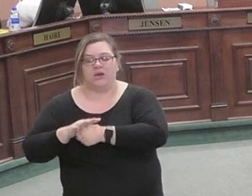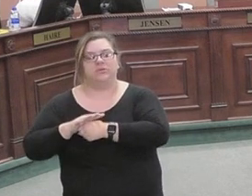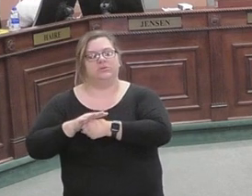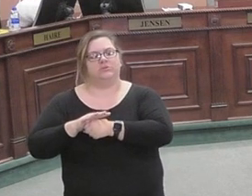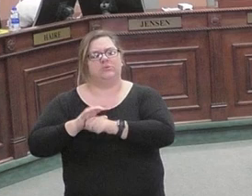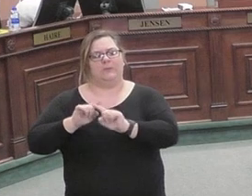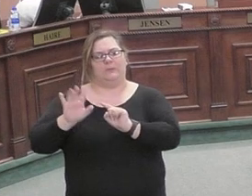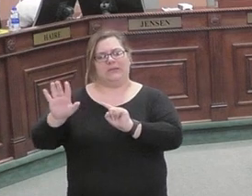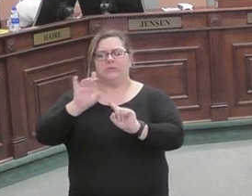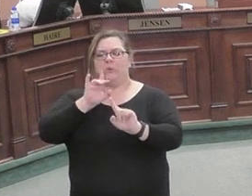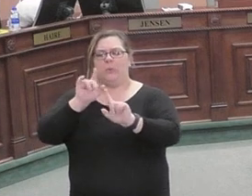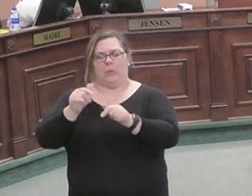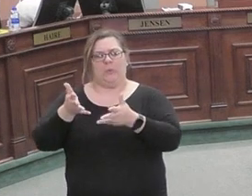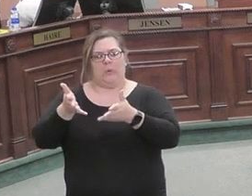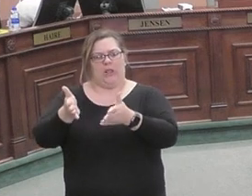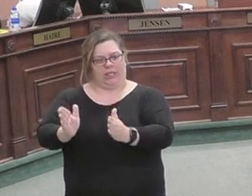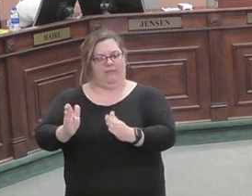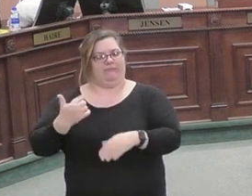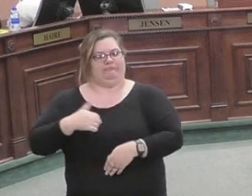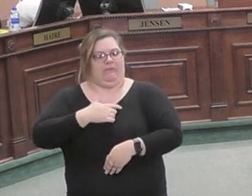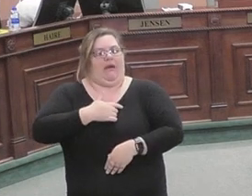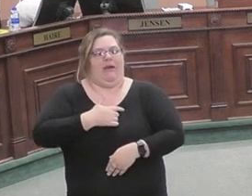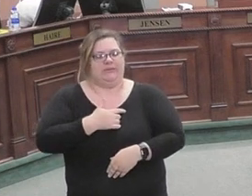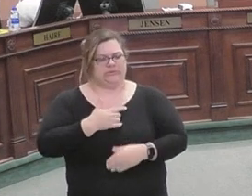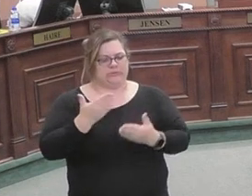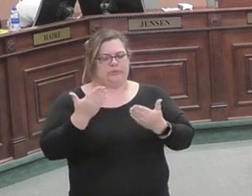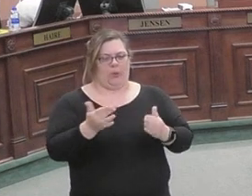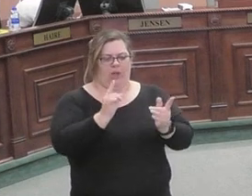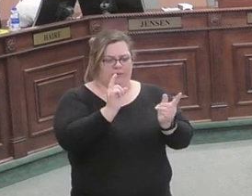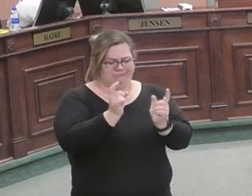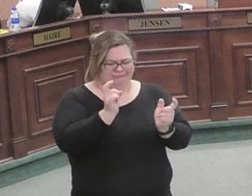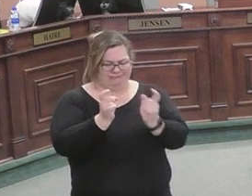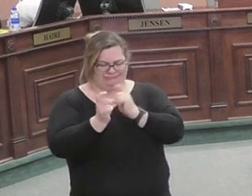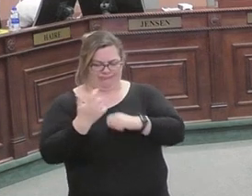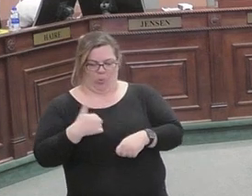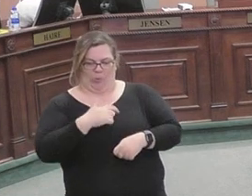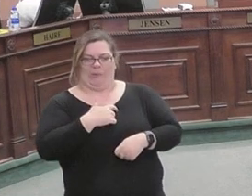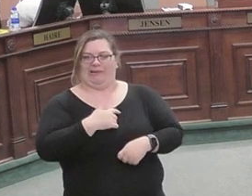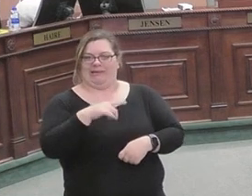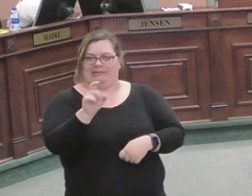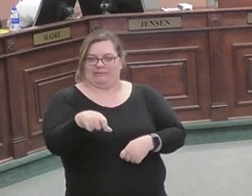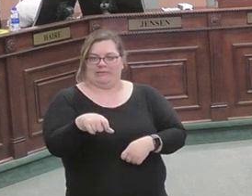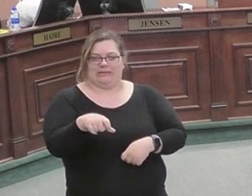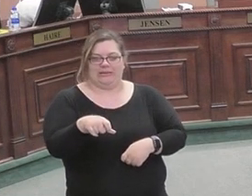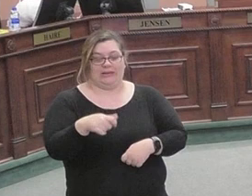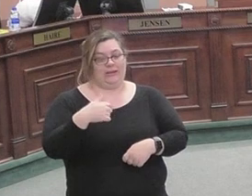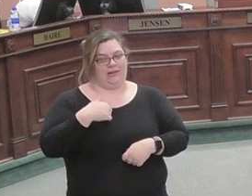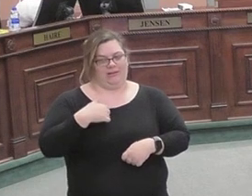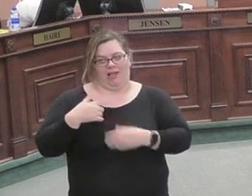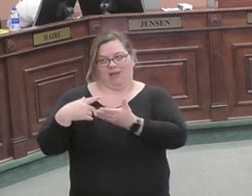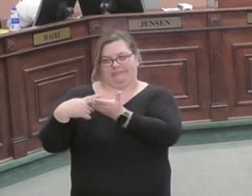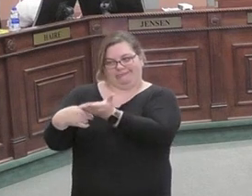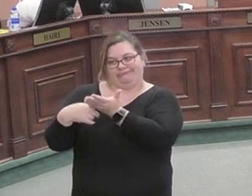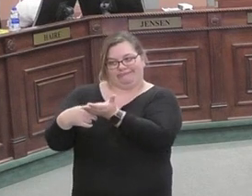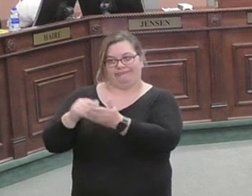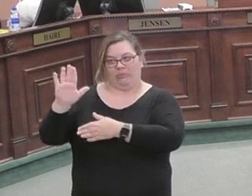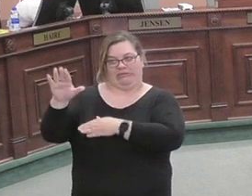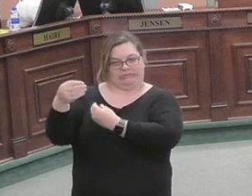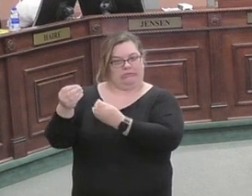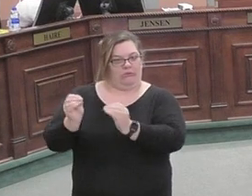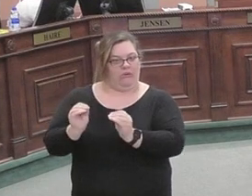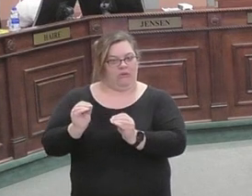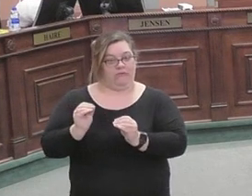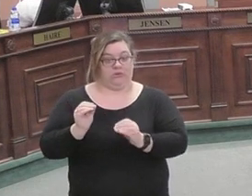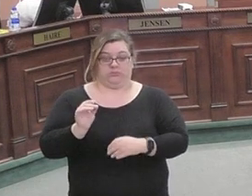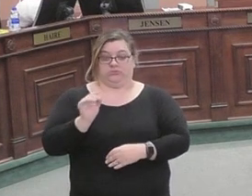those orders for local jurisdictions to make the adjustments that they needed. And I've consulted with his office numerous occasions. And because he is the governor